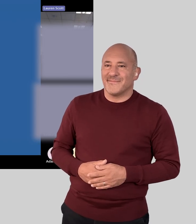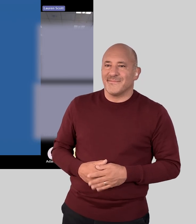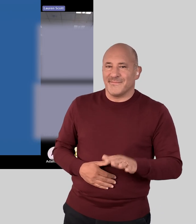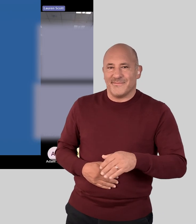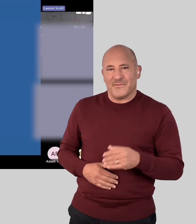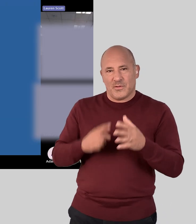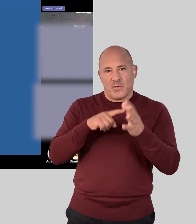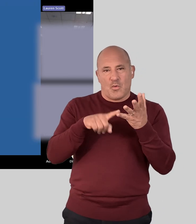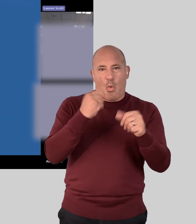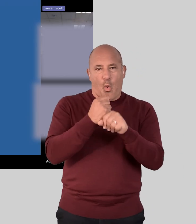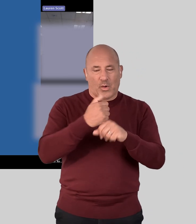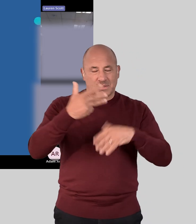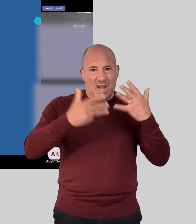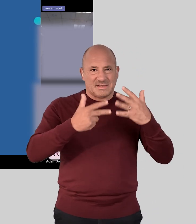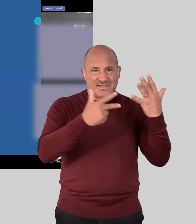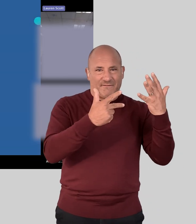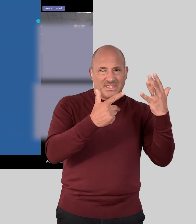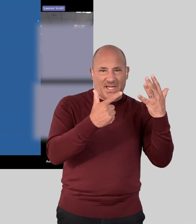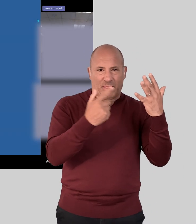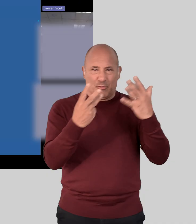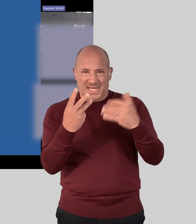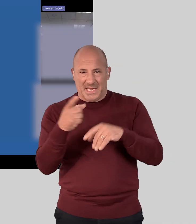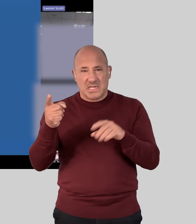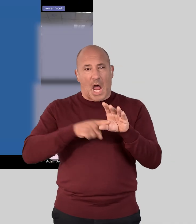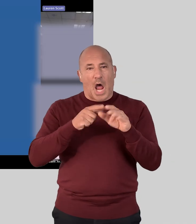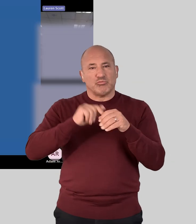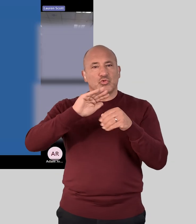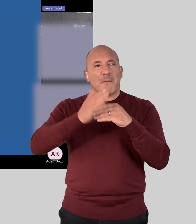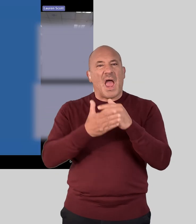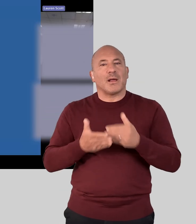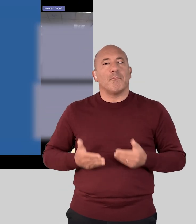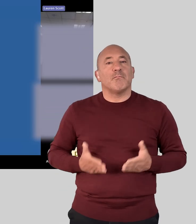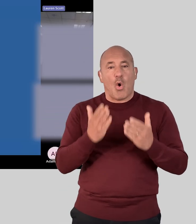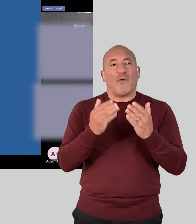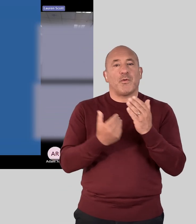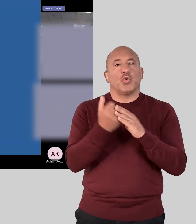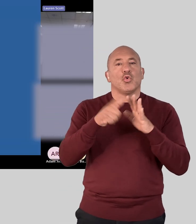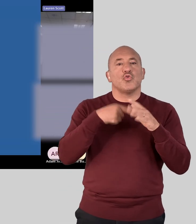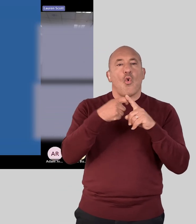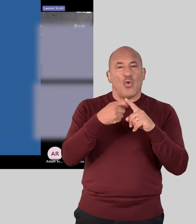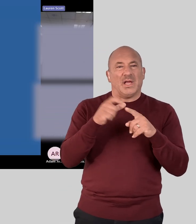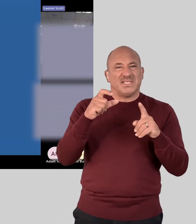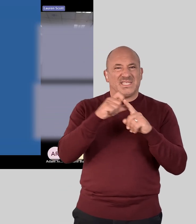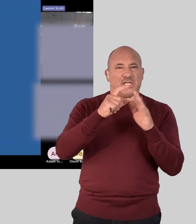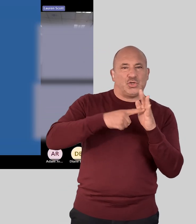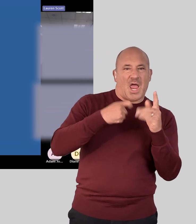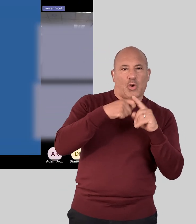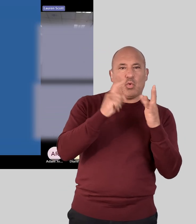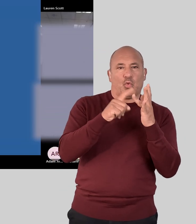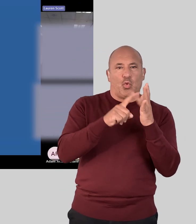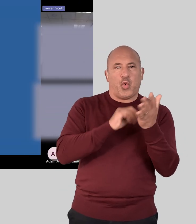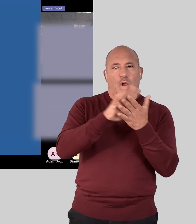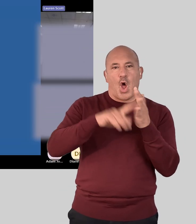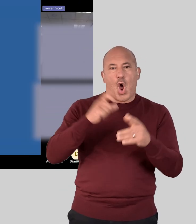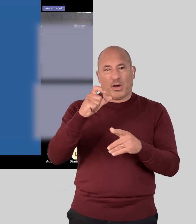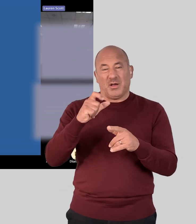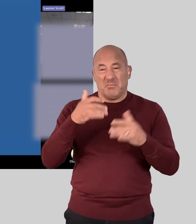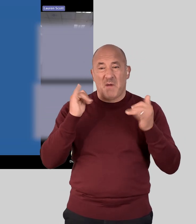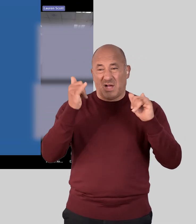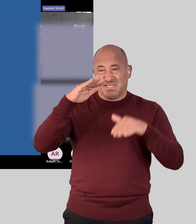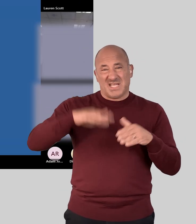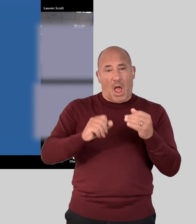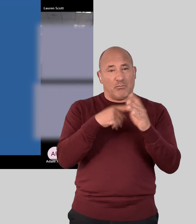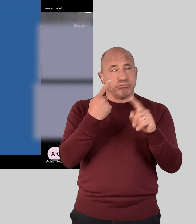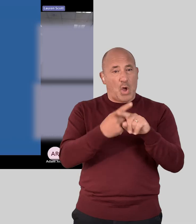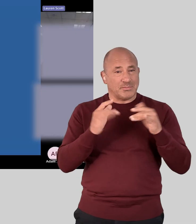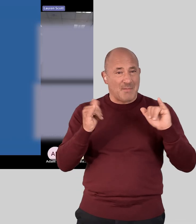In August 1973, a young Jamaican-born New Yorker known as DJ Coolher threw a party in the South